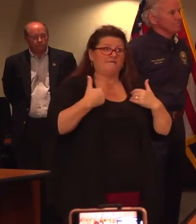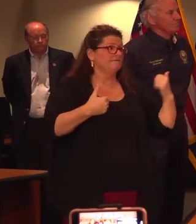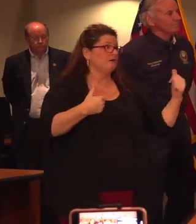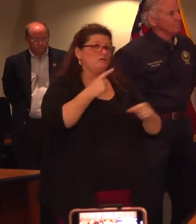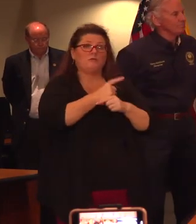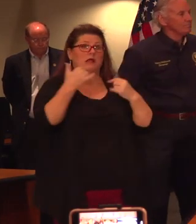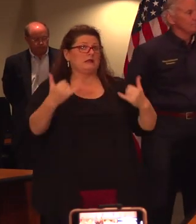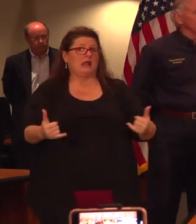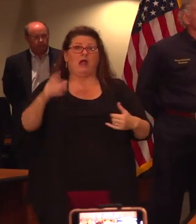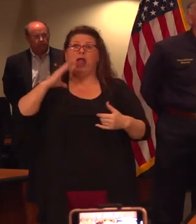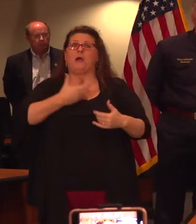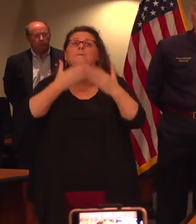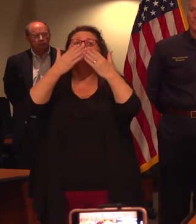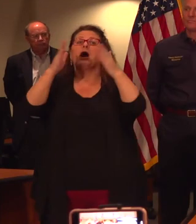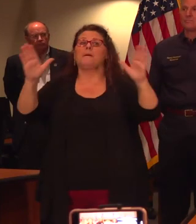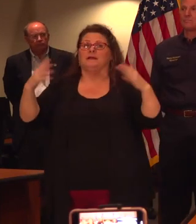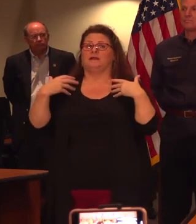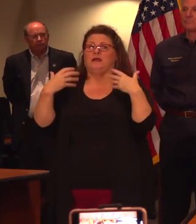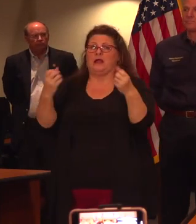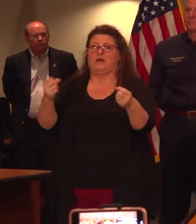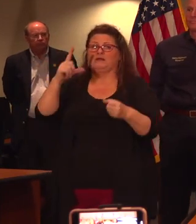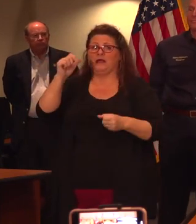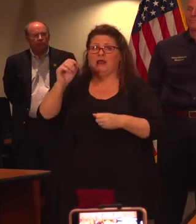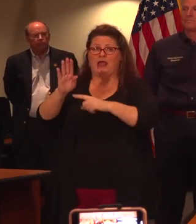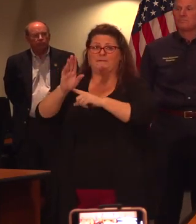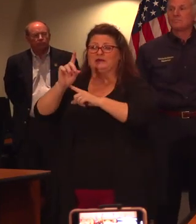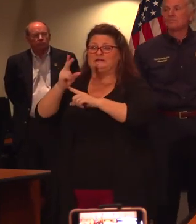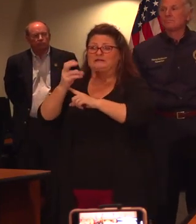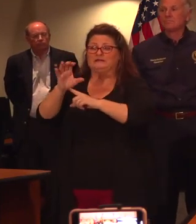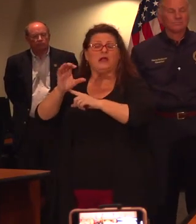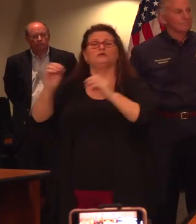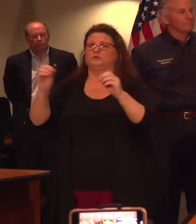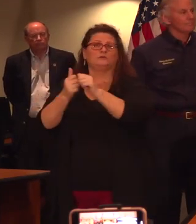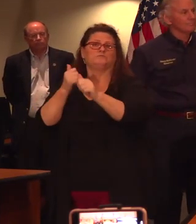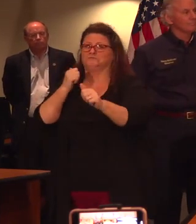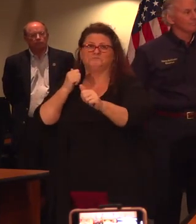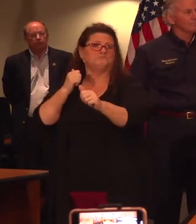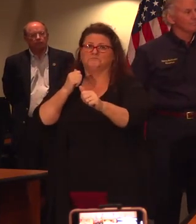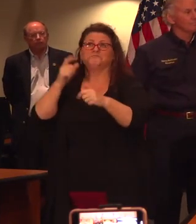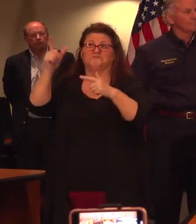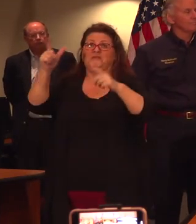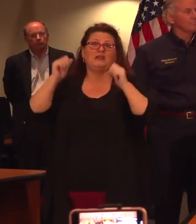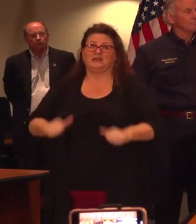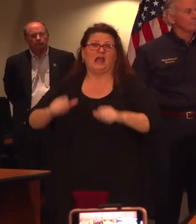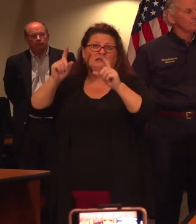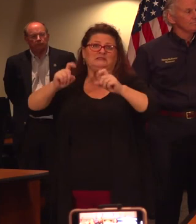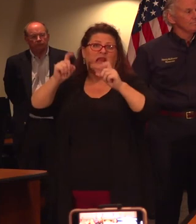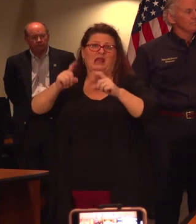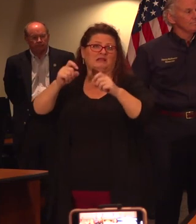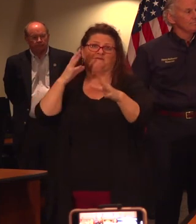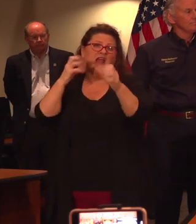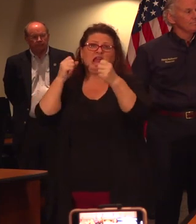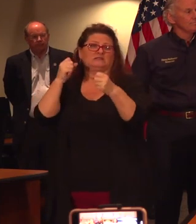Currently, our public health lab does not have a backlog and has the capacity actually to perform a lot more tests than they are currently